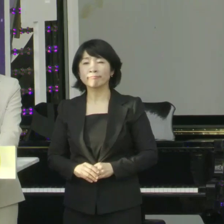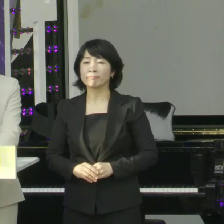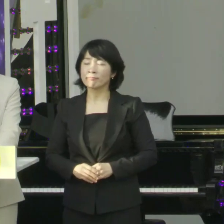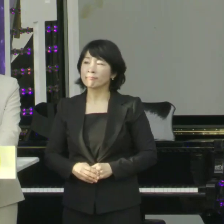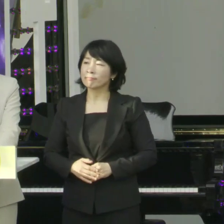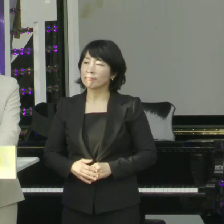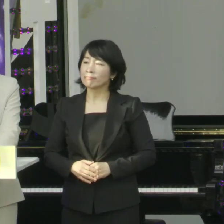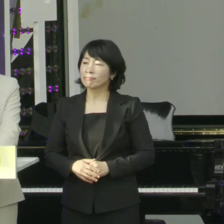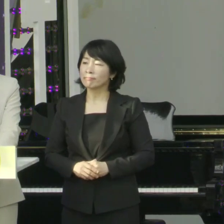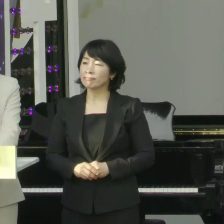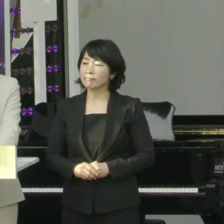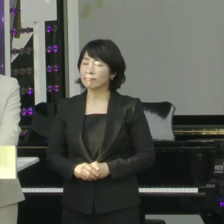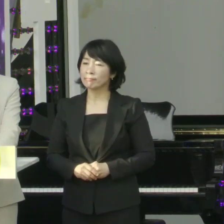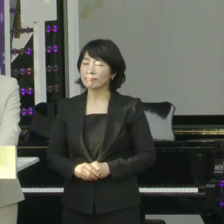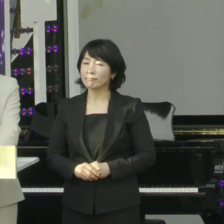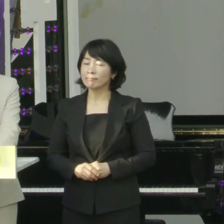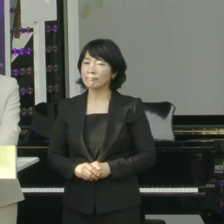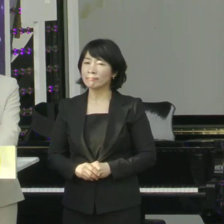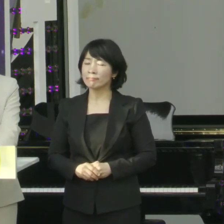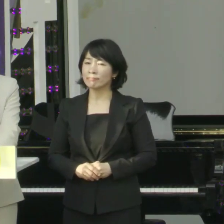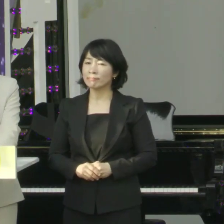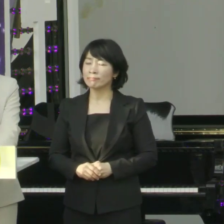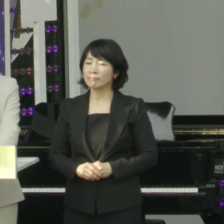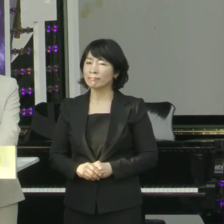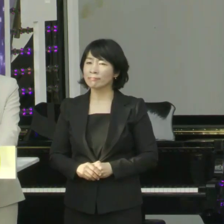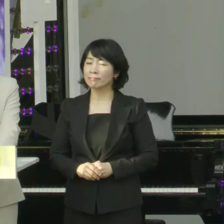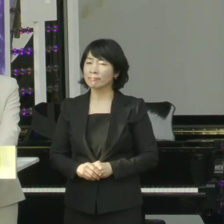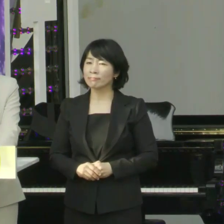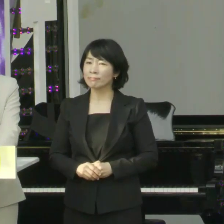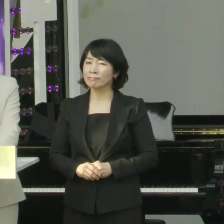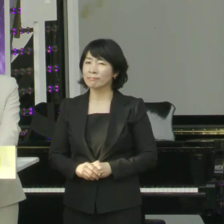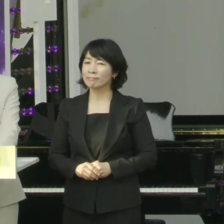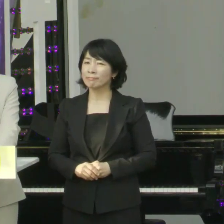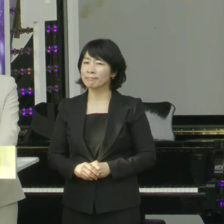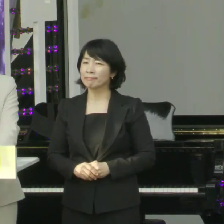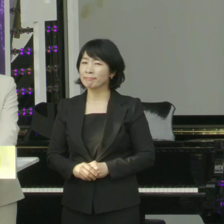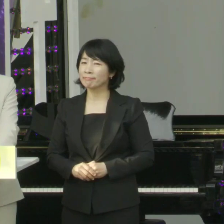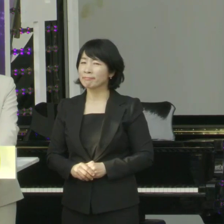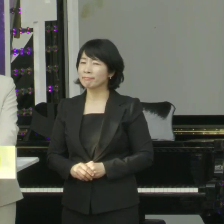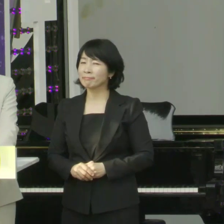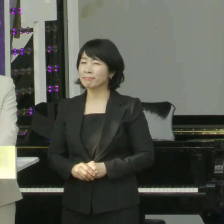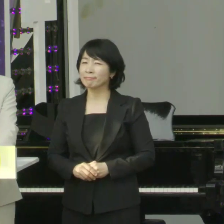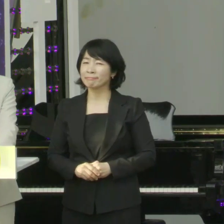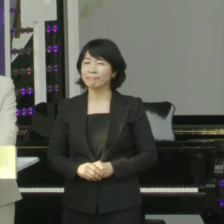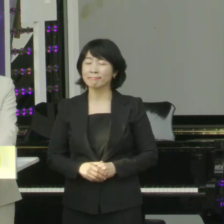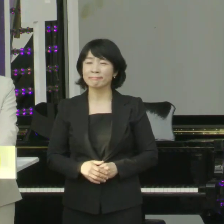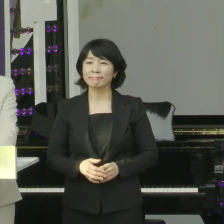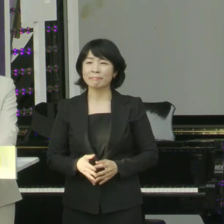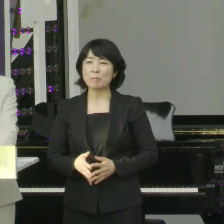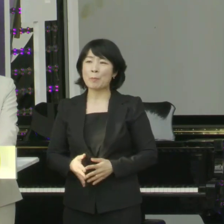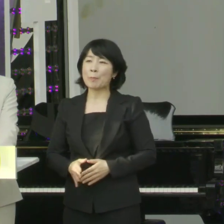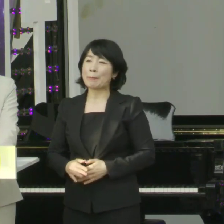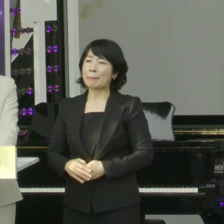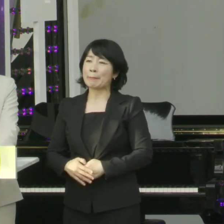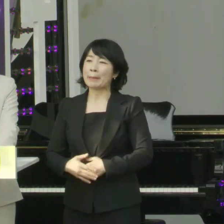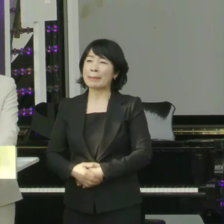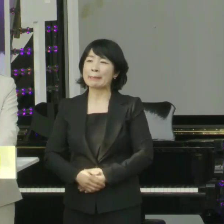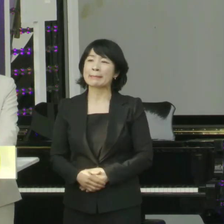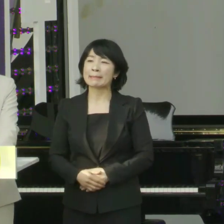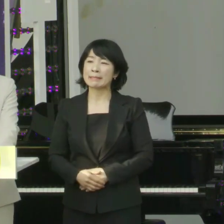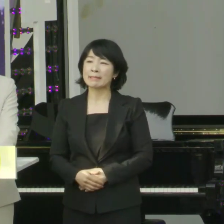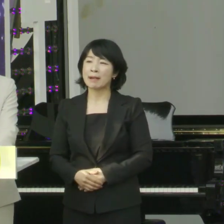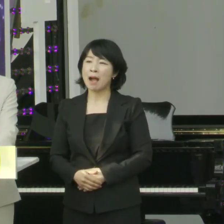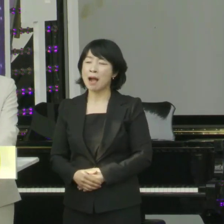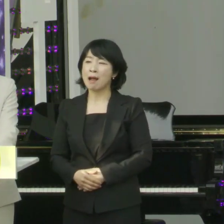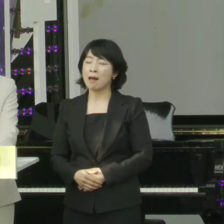and also having won numerous awards, including the top prize at the Korea Porcelain Competition and the first place in